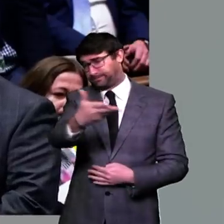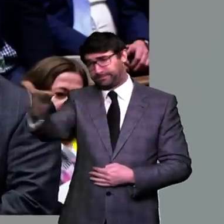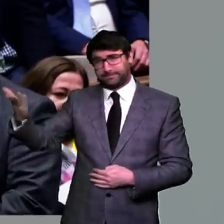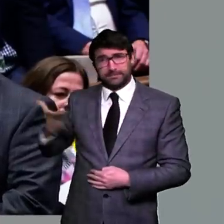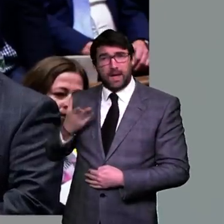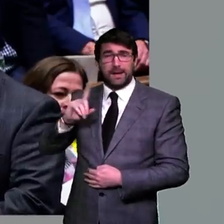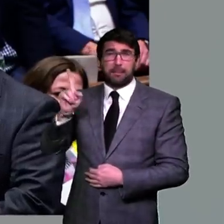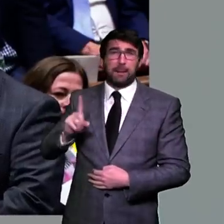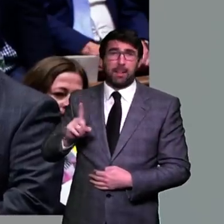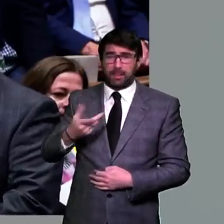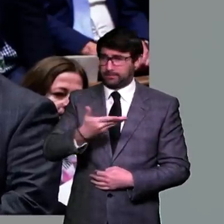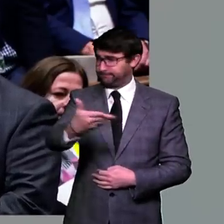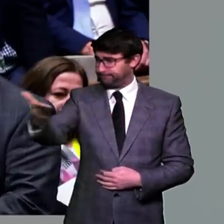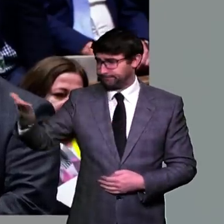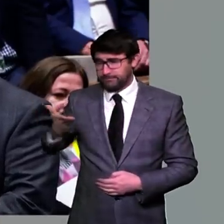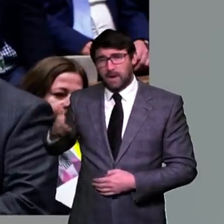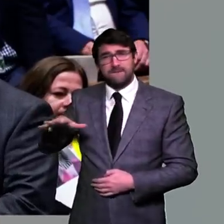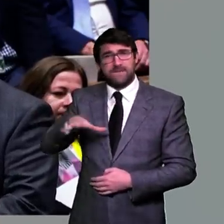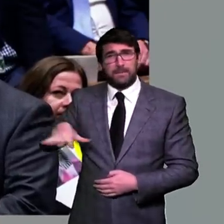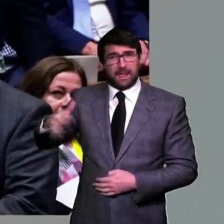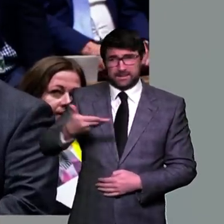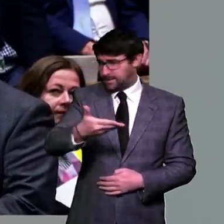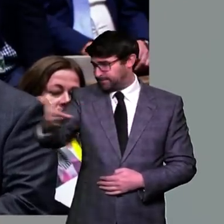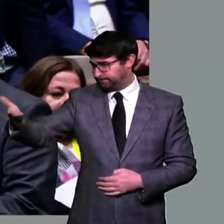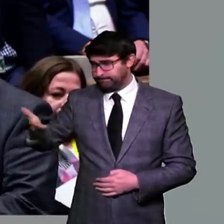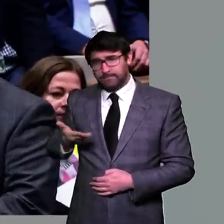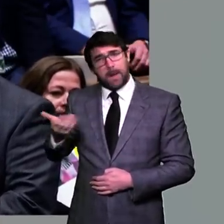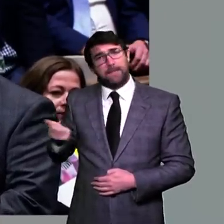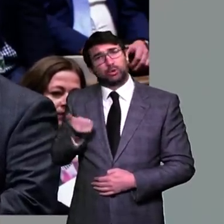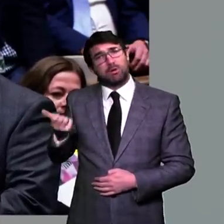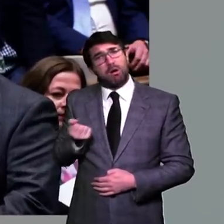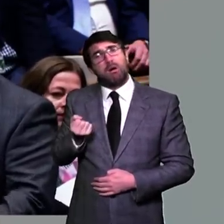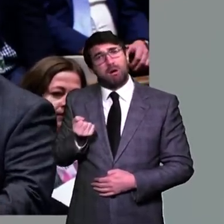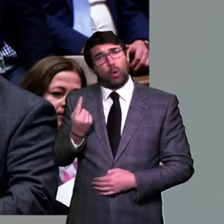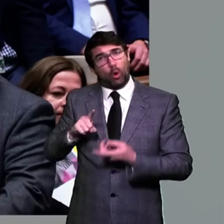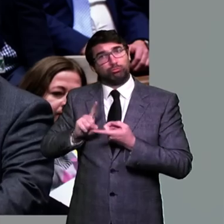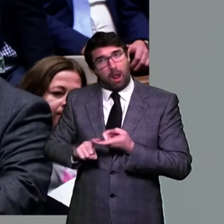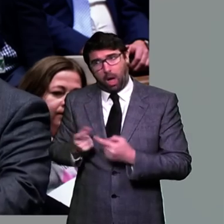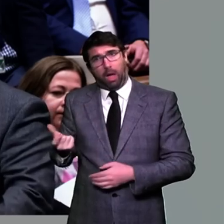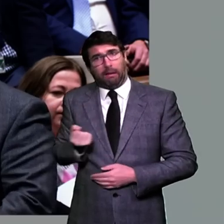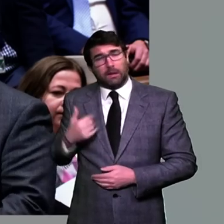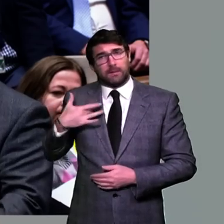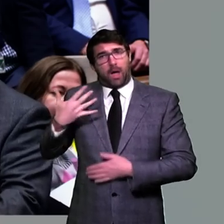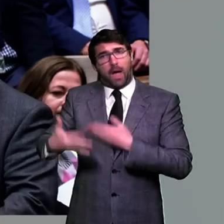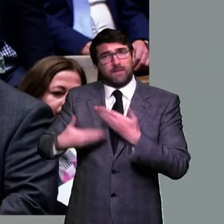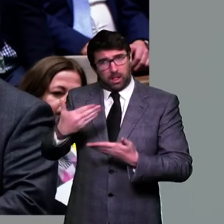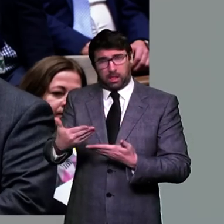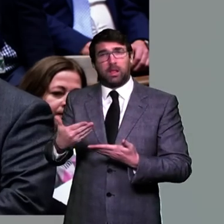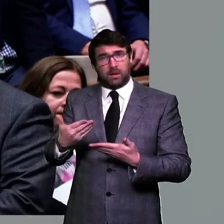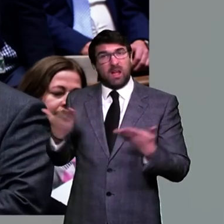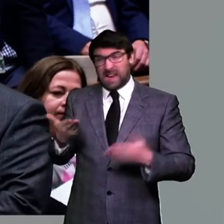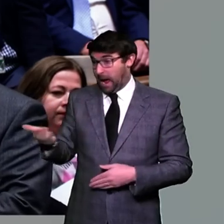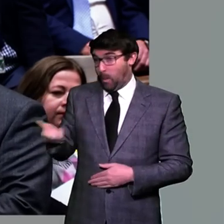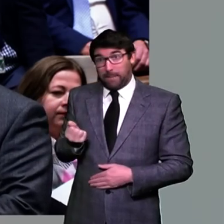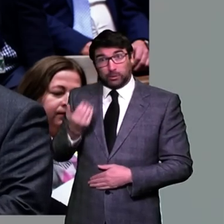promise has put pensioners in the front line of Tory cuts. So, can the Prime Minister perhaps turn to her